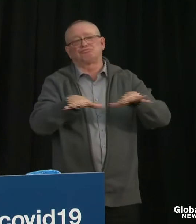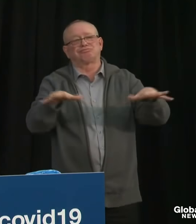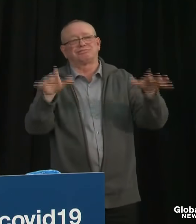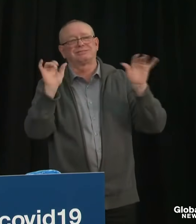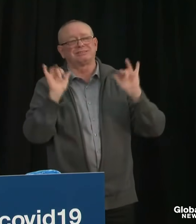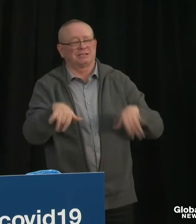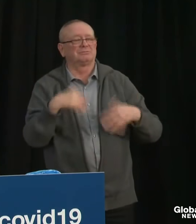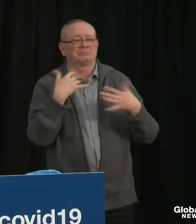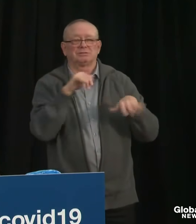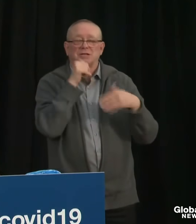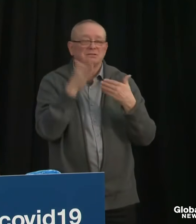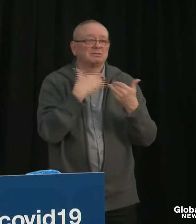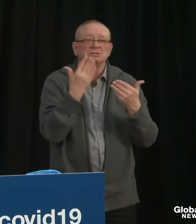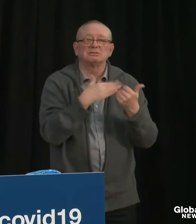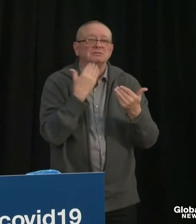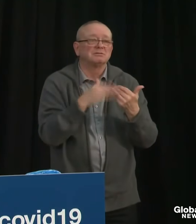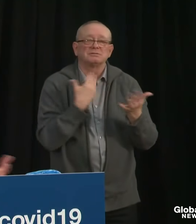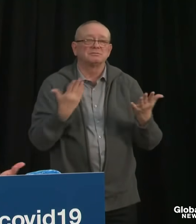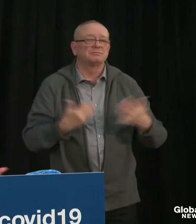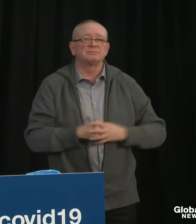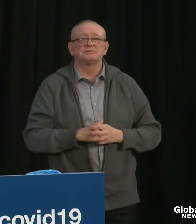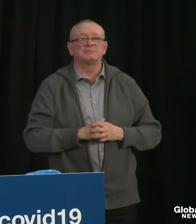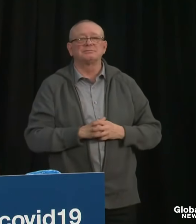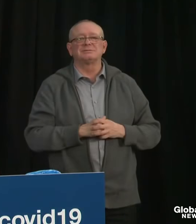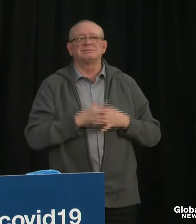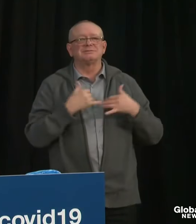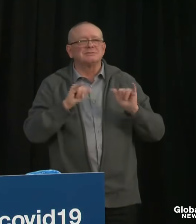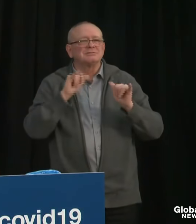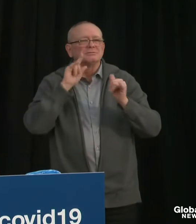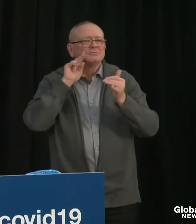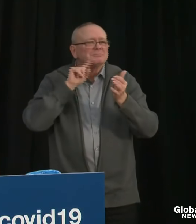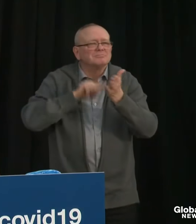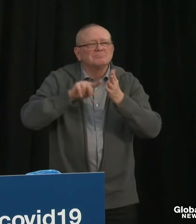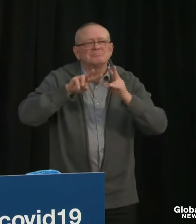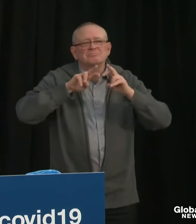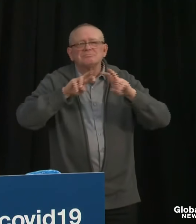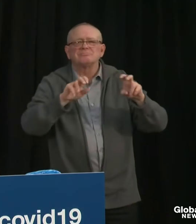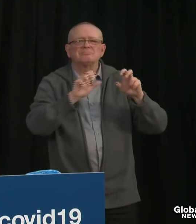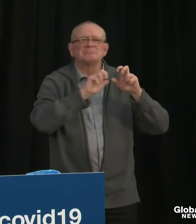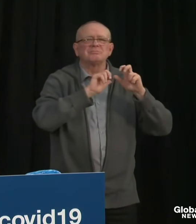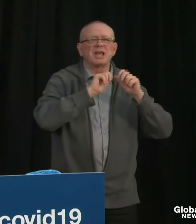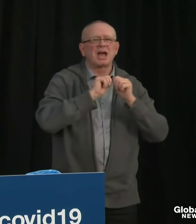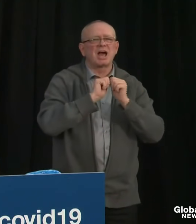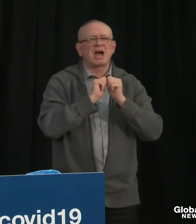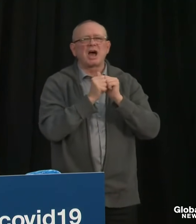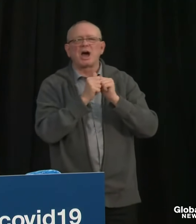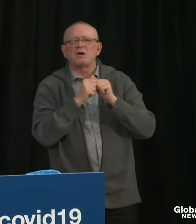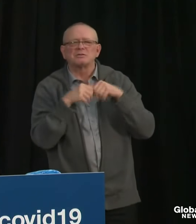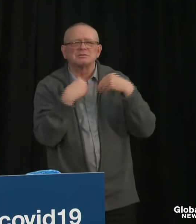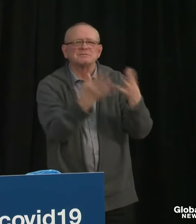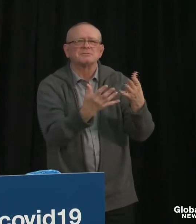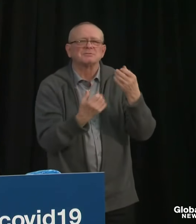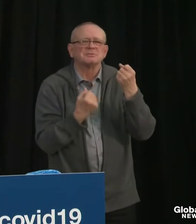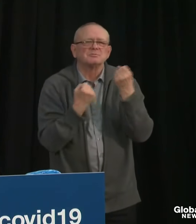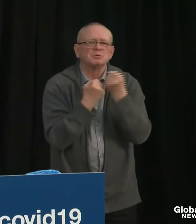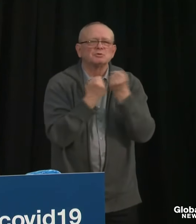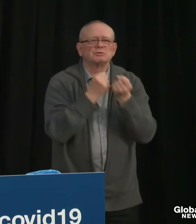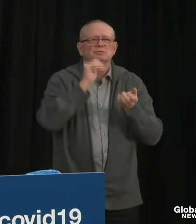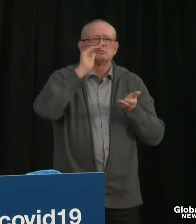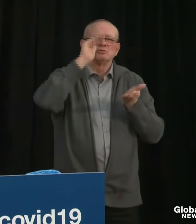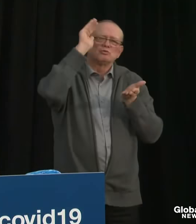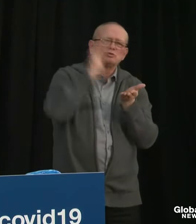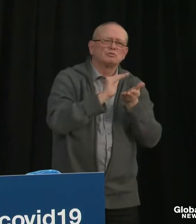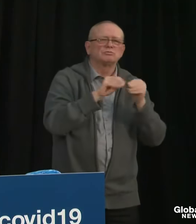we are looking at what are all the possible ways that we might be able to improve the response, but I will say that overall, again,